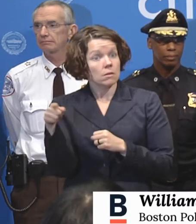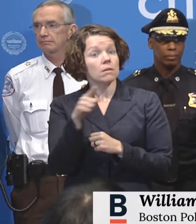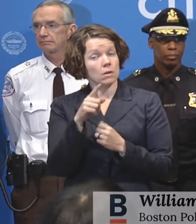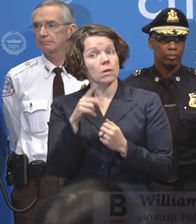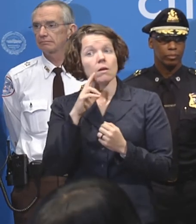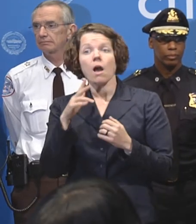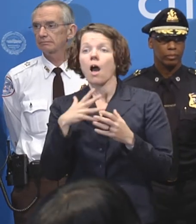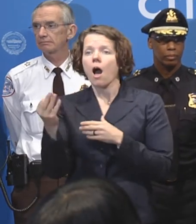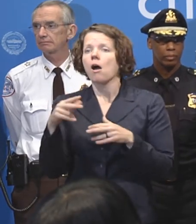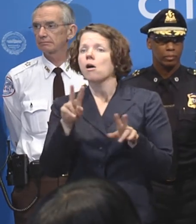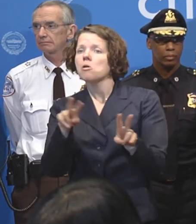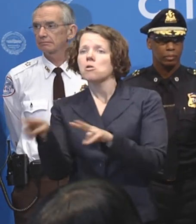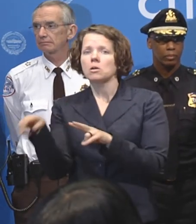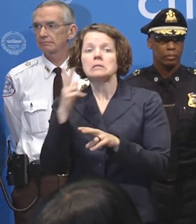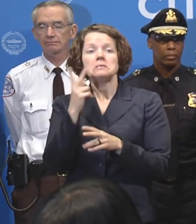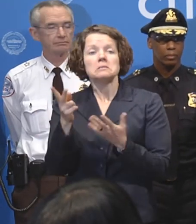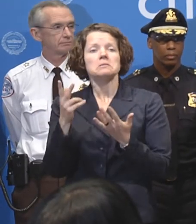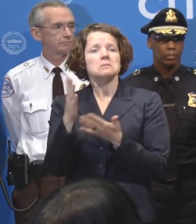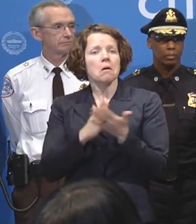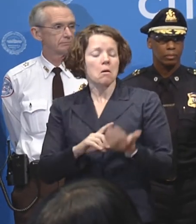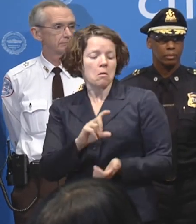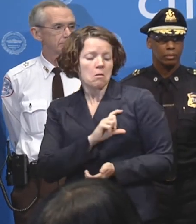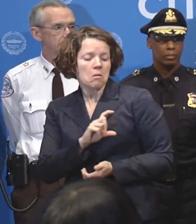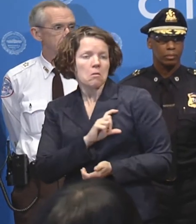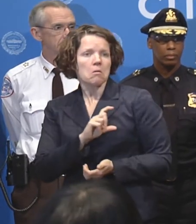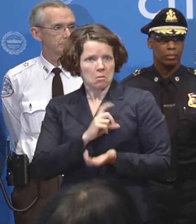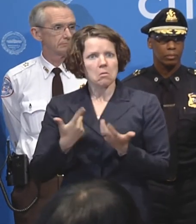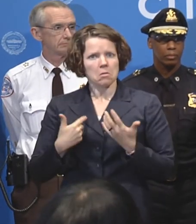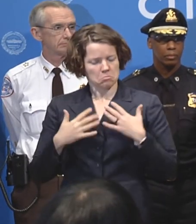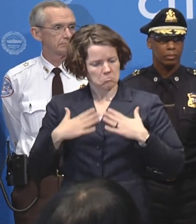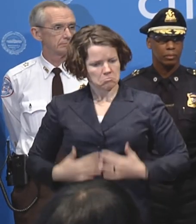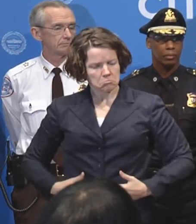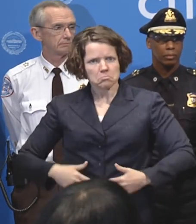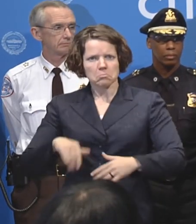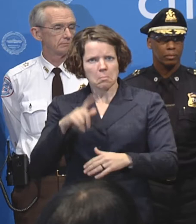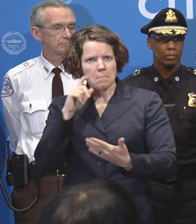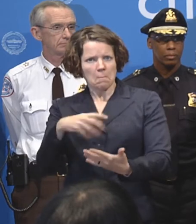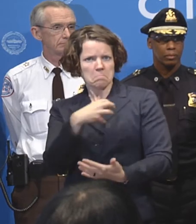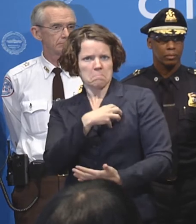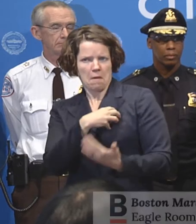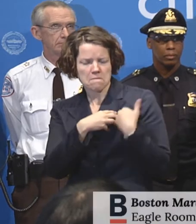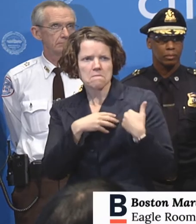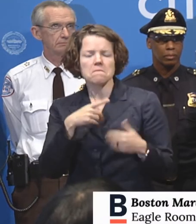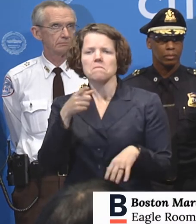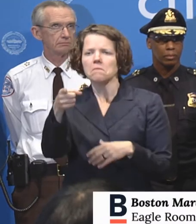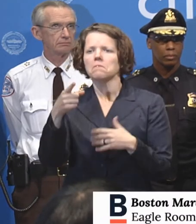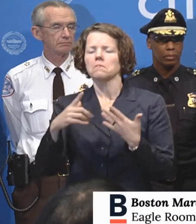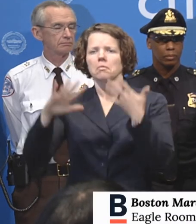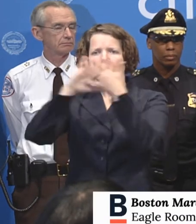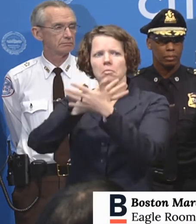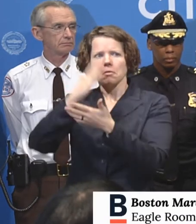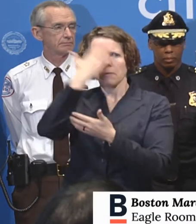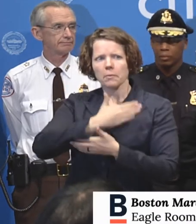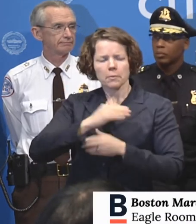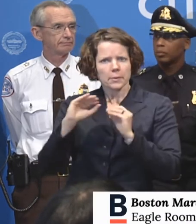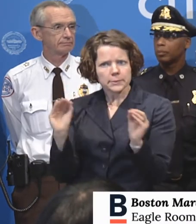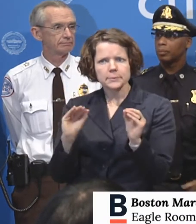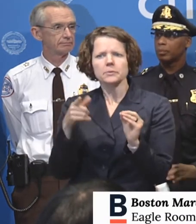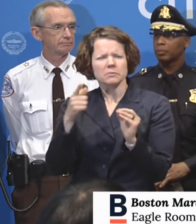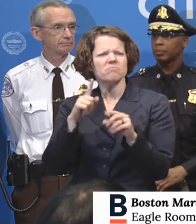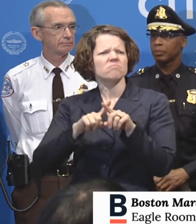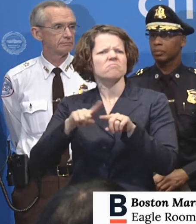plainclothes officers, and there will be undercover officers from all of the aforementioned. As well, it's important to note